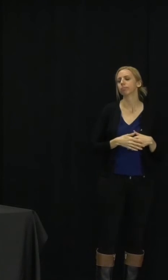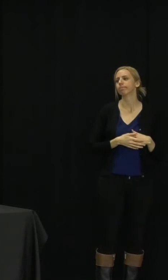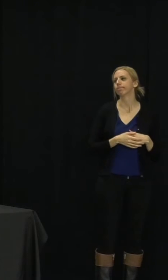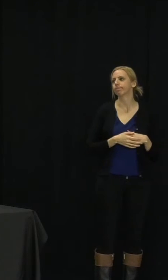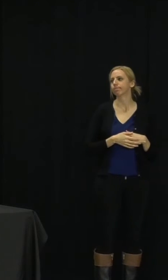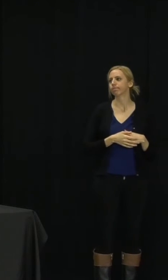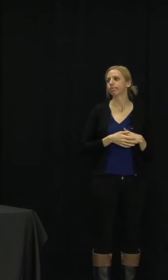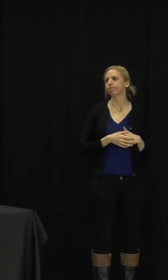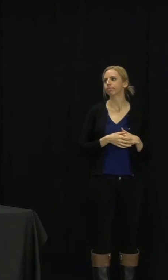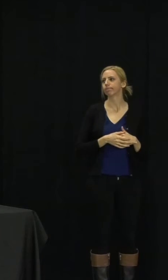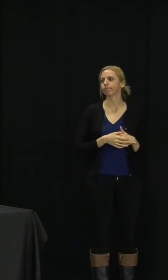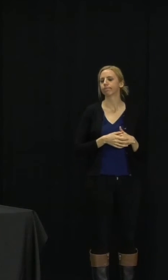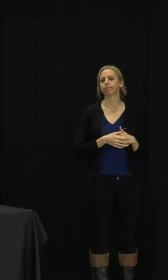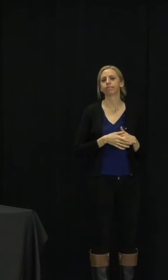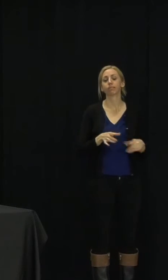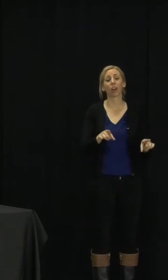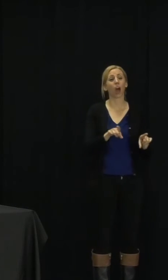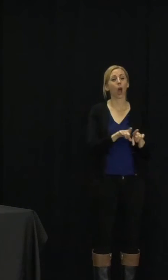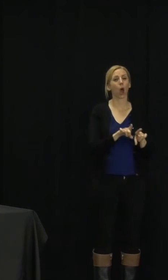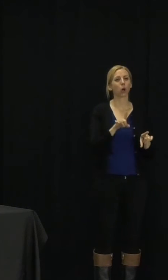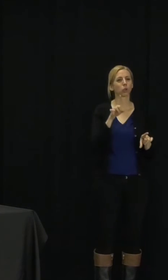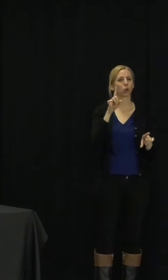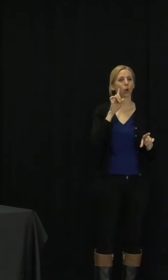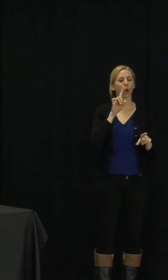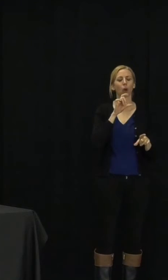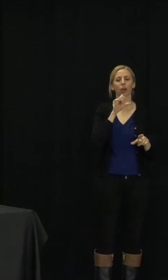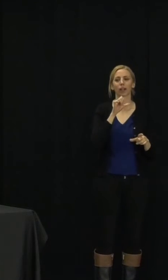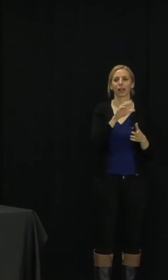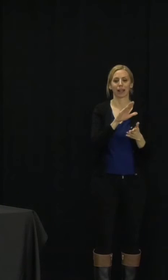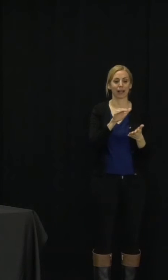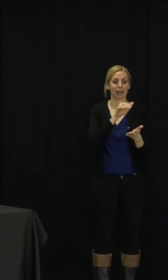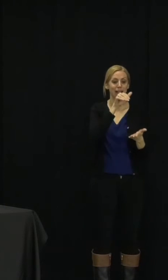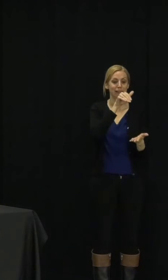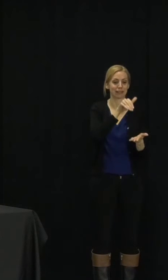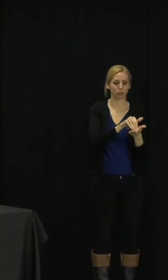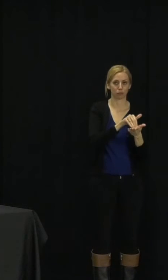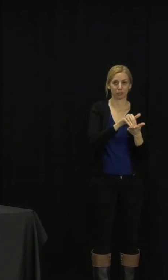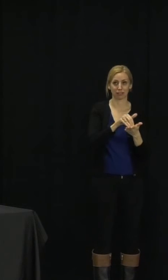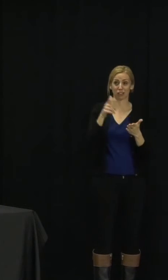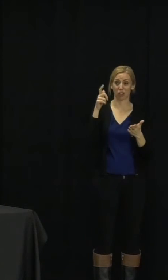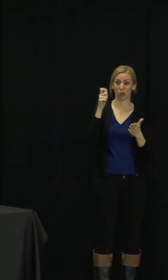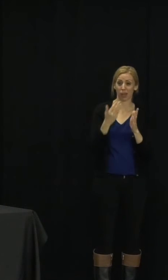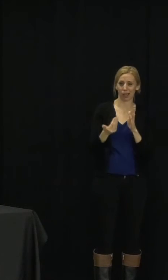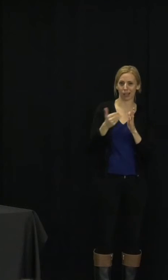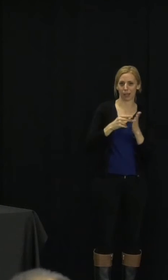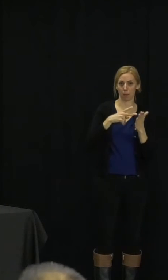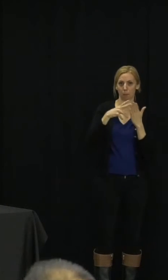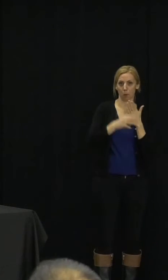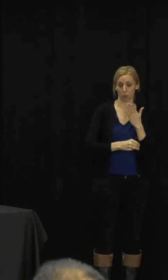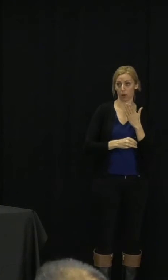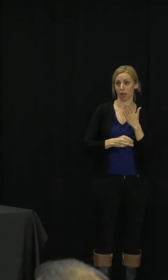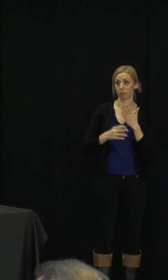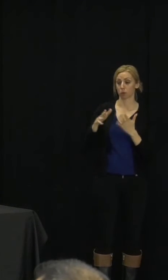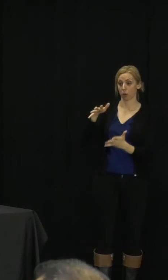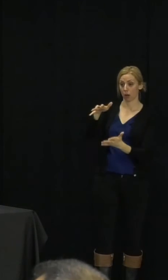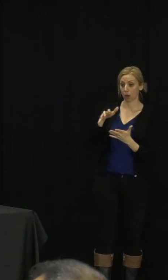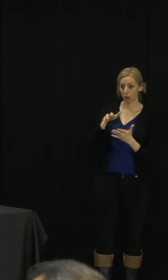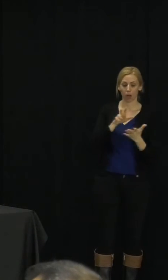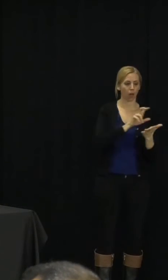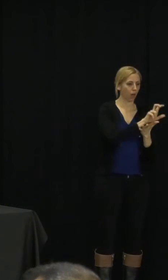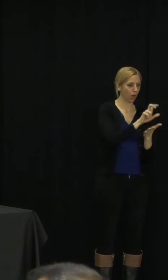through the next part of the logistics. A reminder that if we have time, we're going to take some questions. Use the app. We have 1